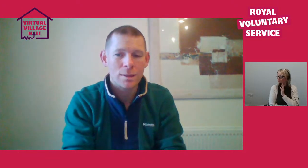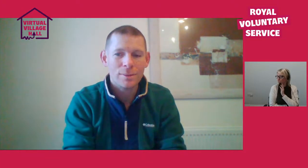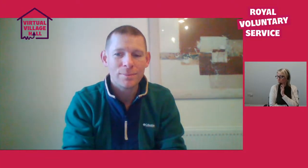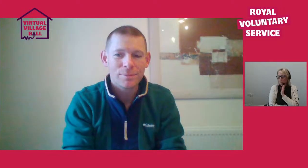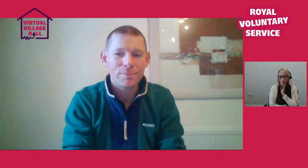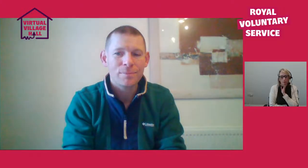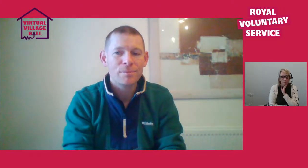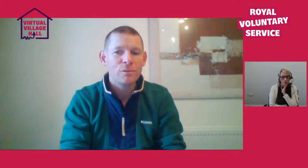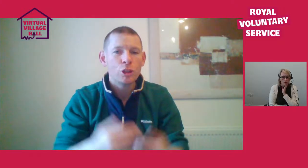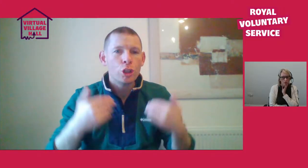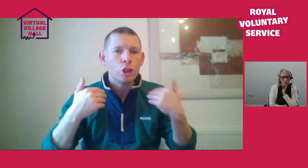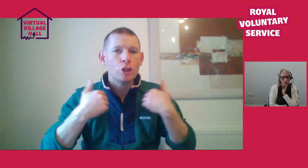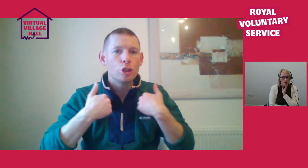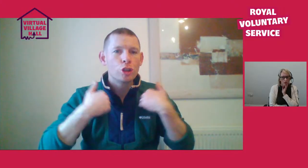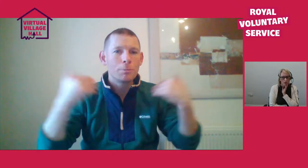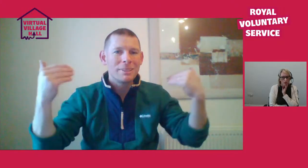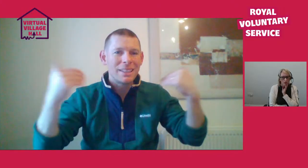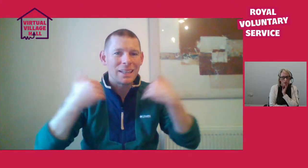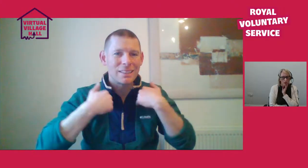Number 4.